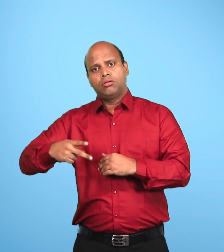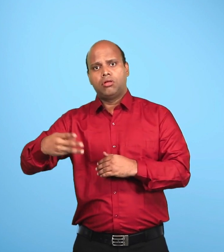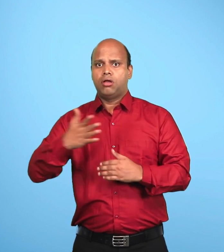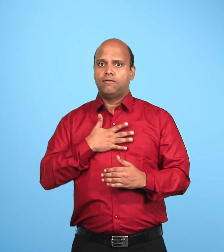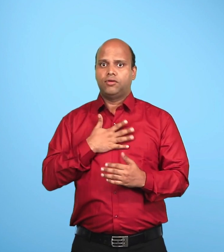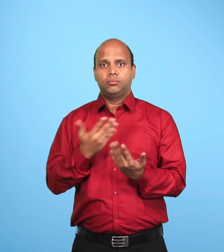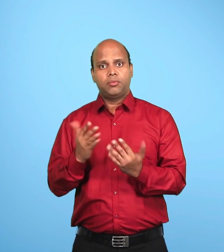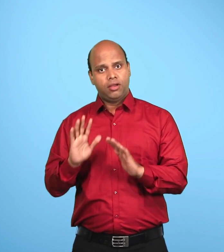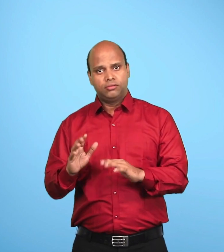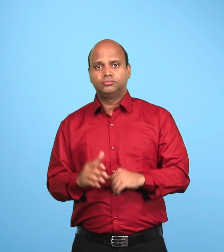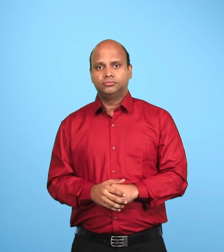water.